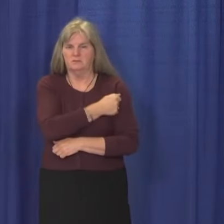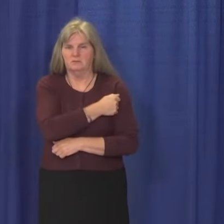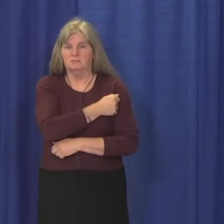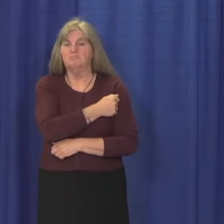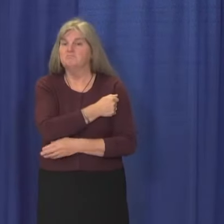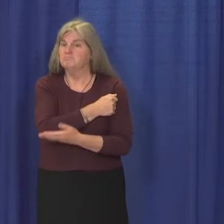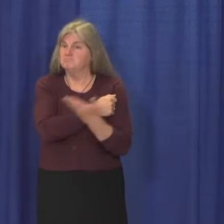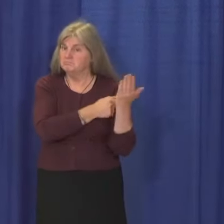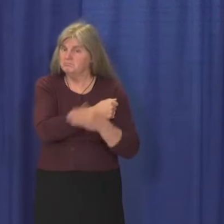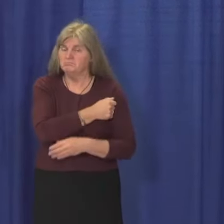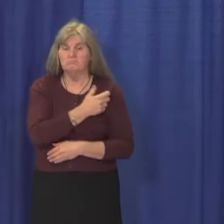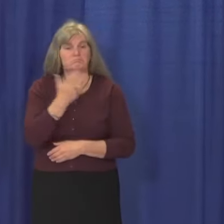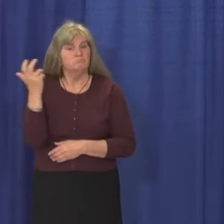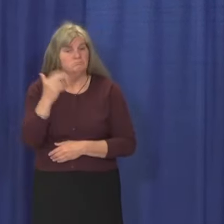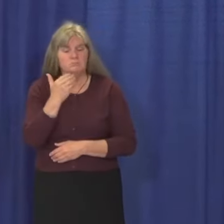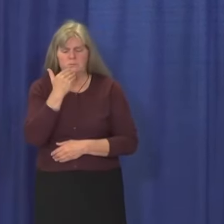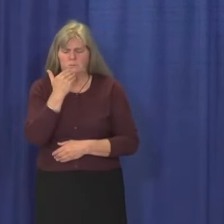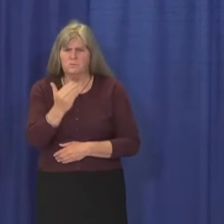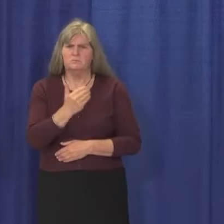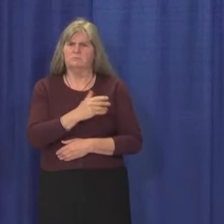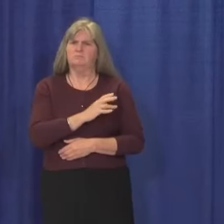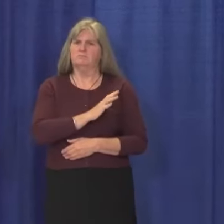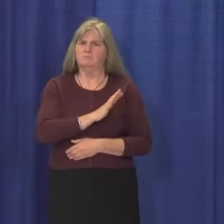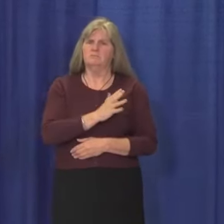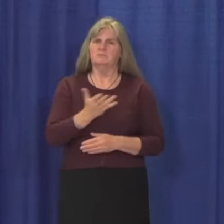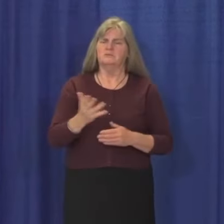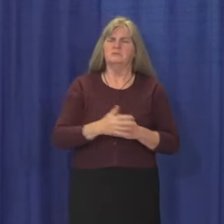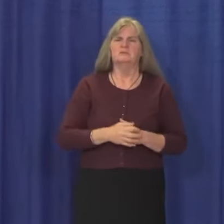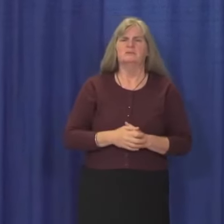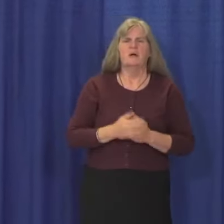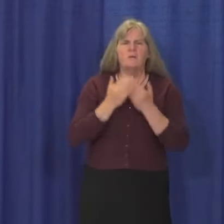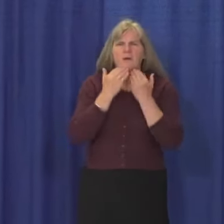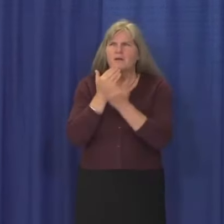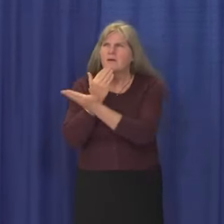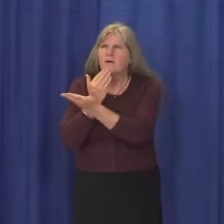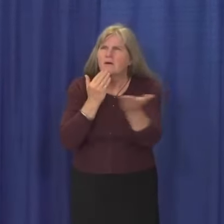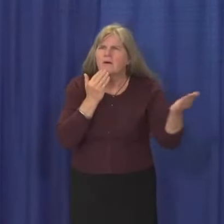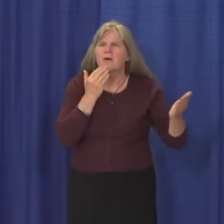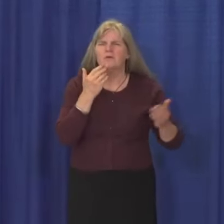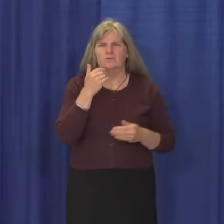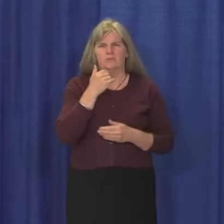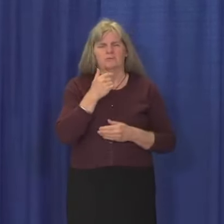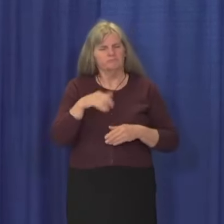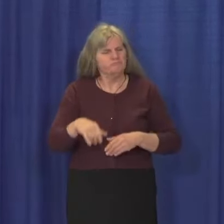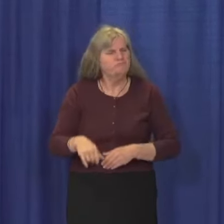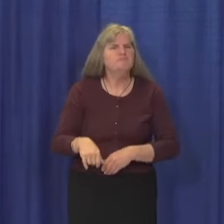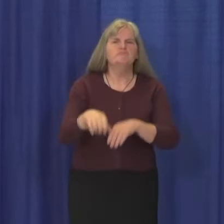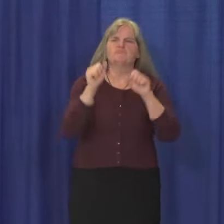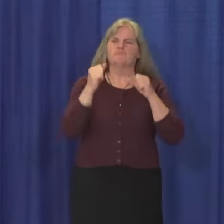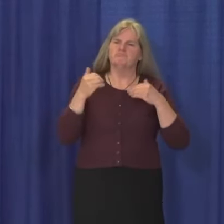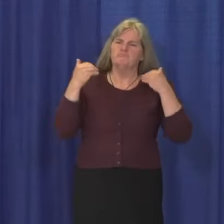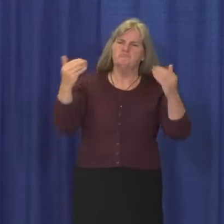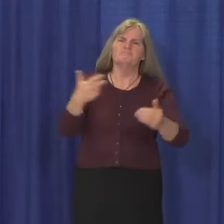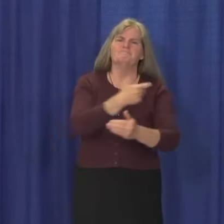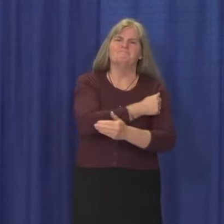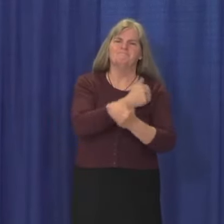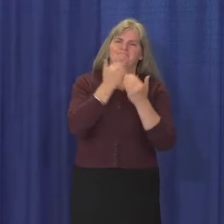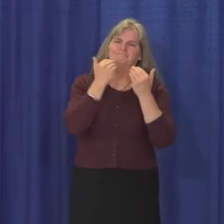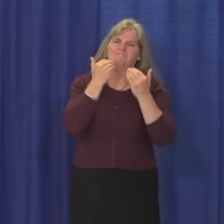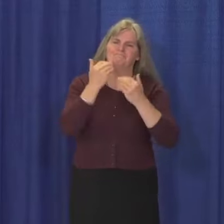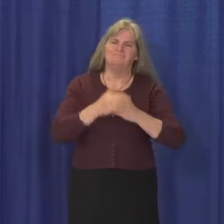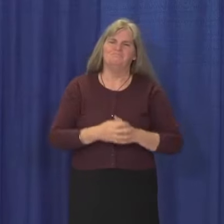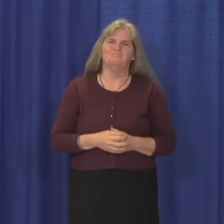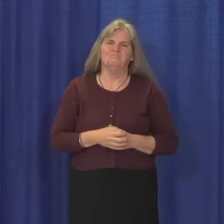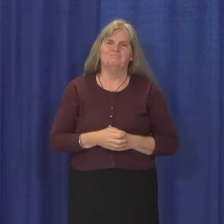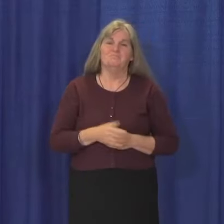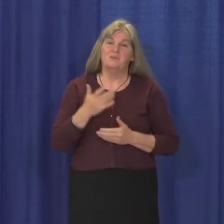shot. Also, very great to see. And again, I want to thank each and every one of you for stepping up and getting your shot.